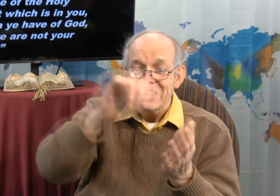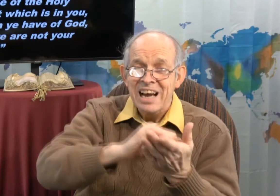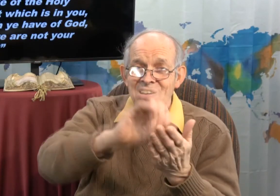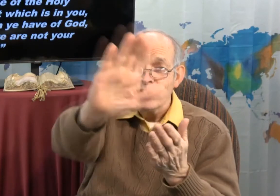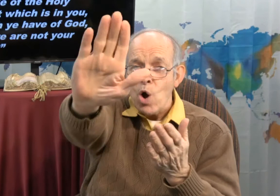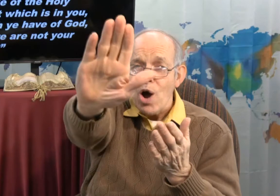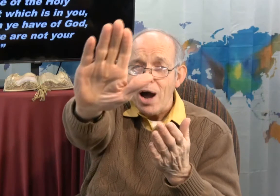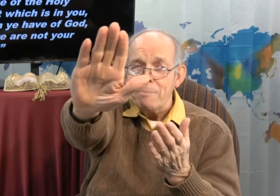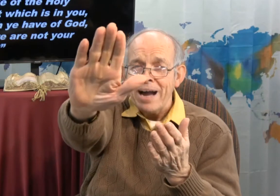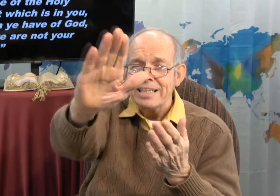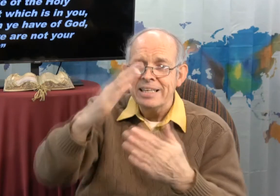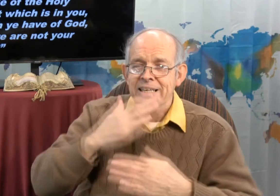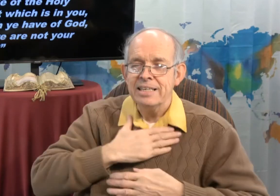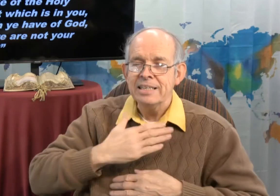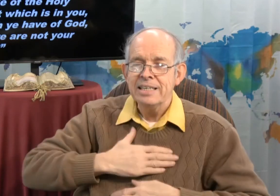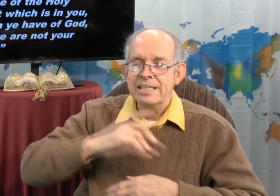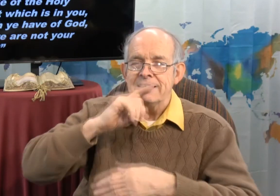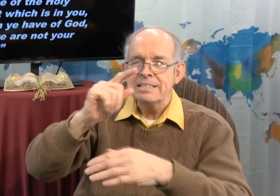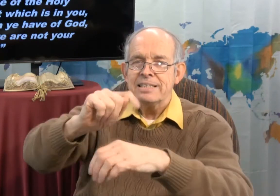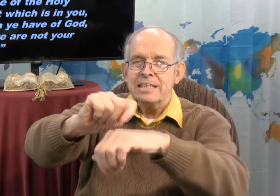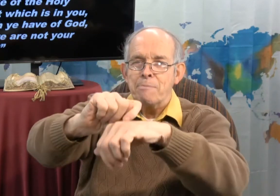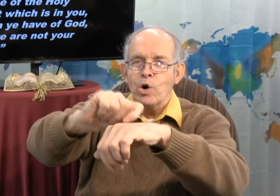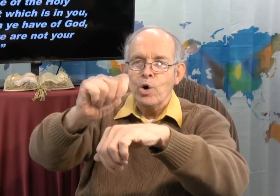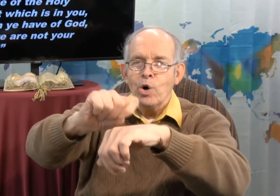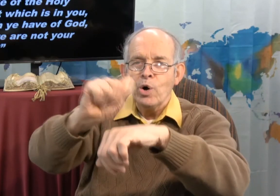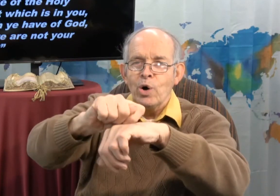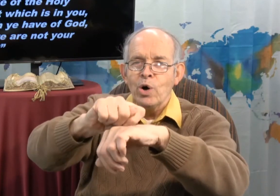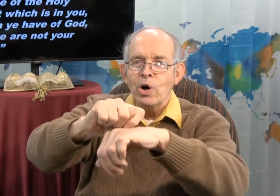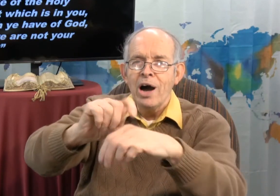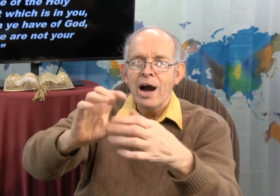that your body is the temple of